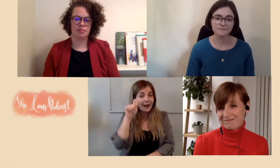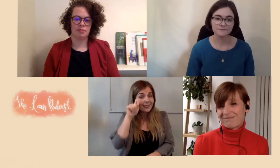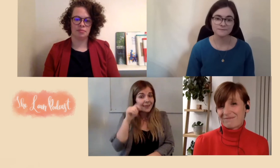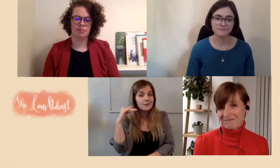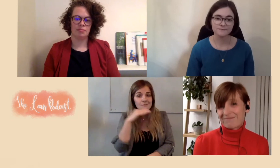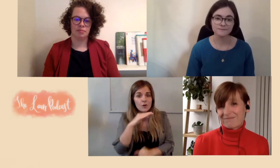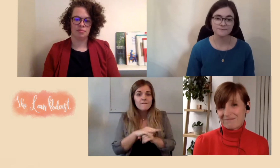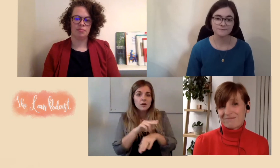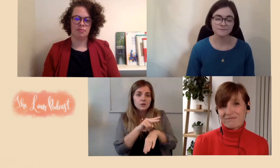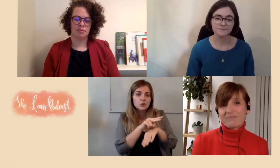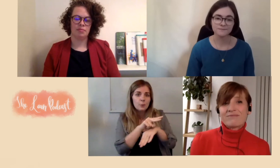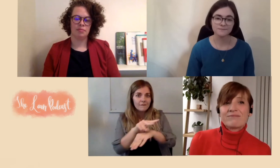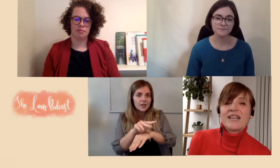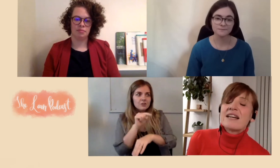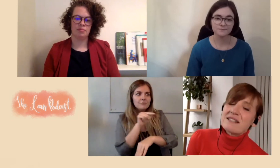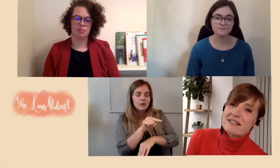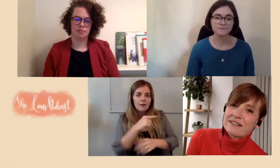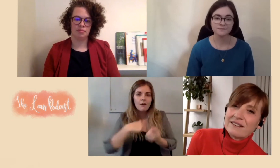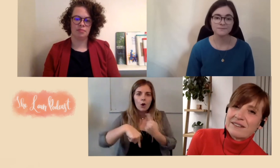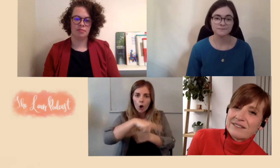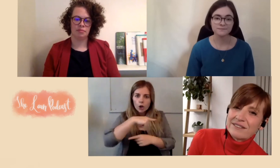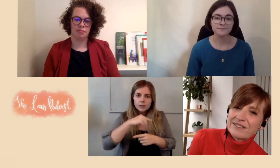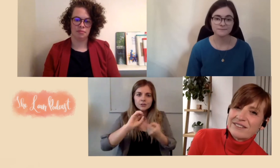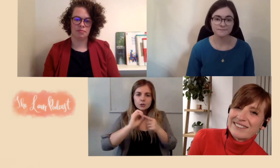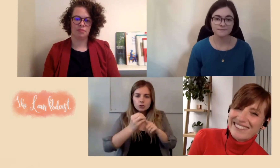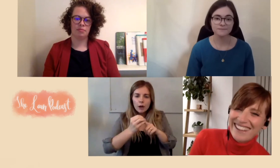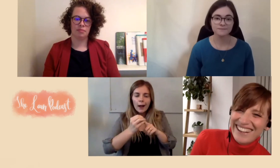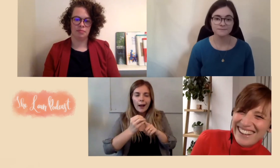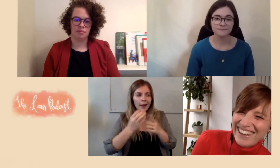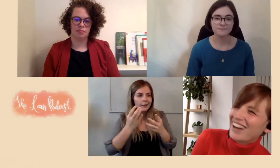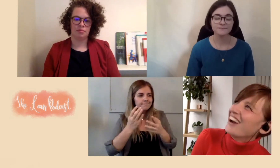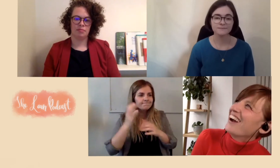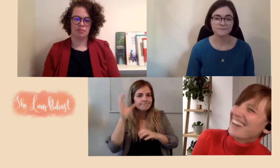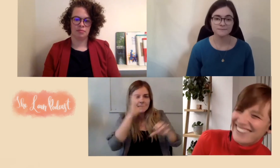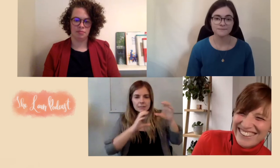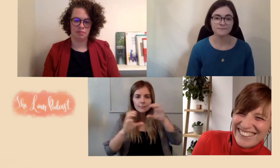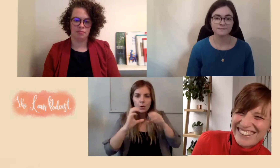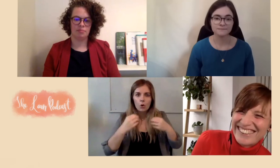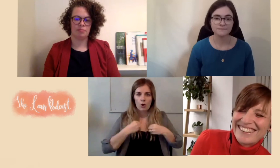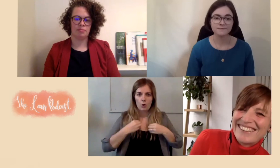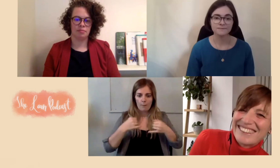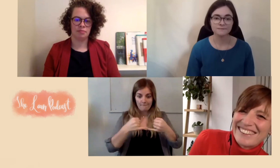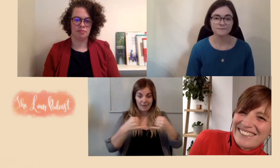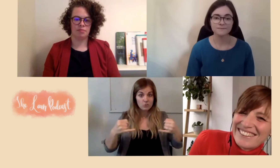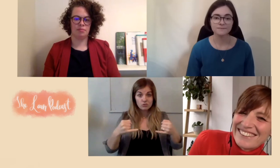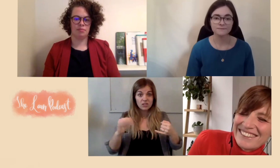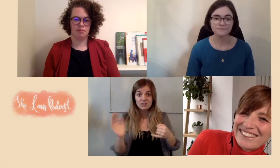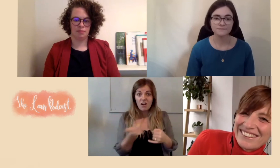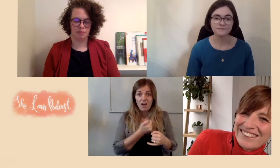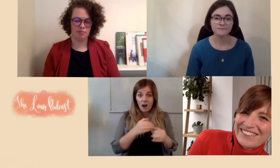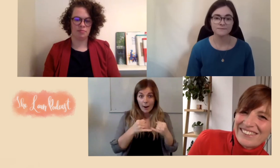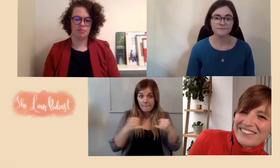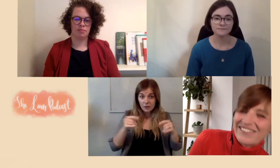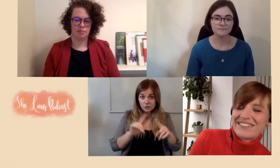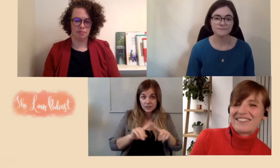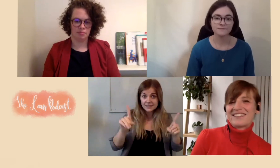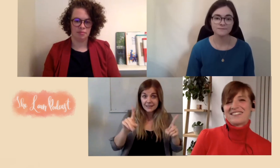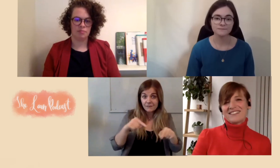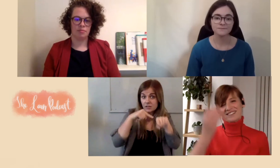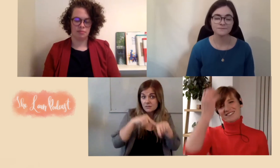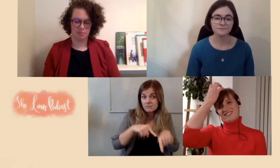depending on our upbringing, our values. And so what we feel comfortable is going to be different for some of